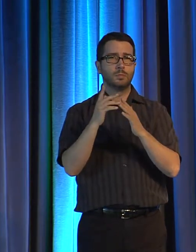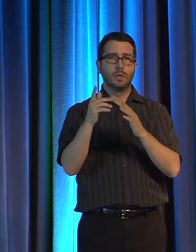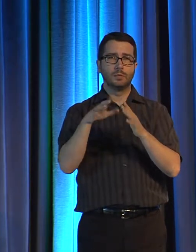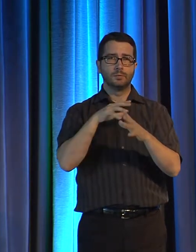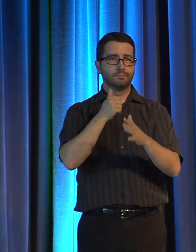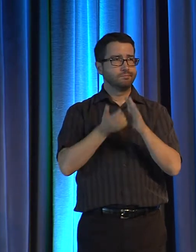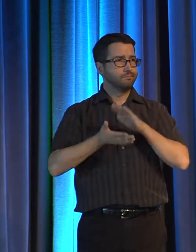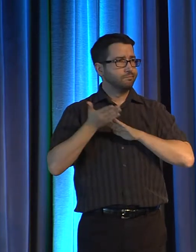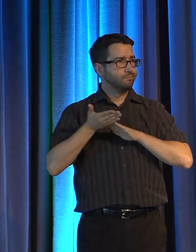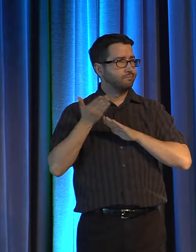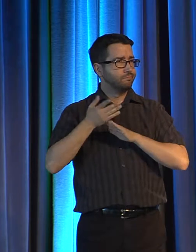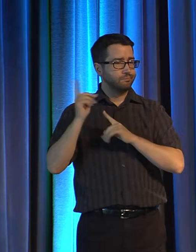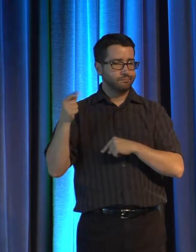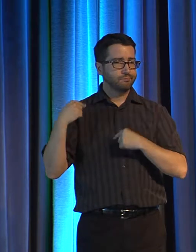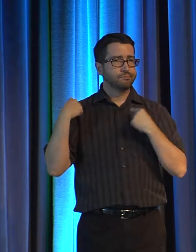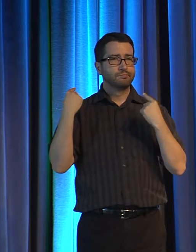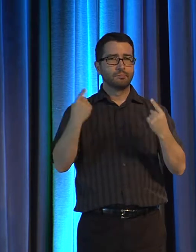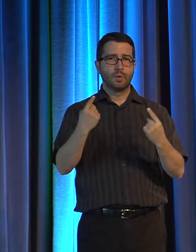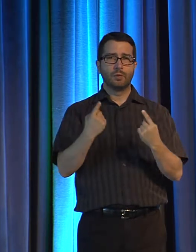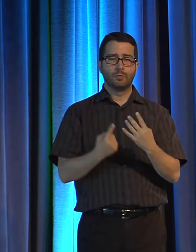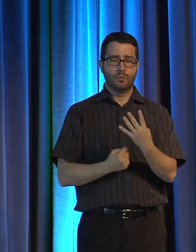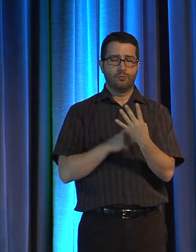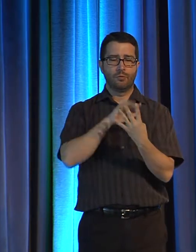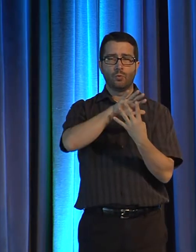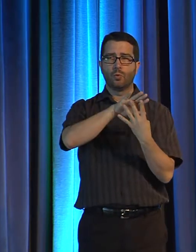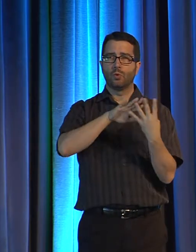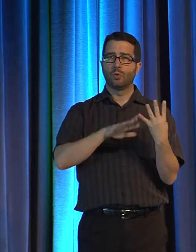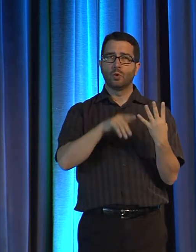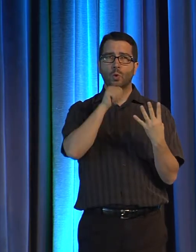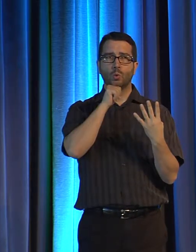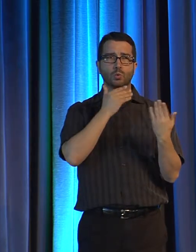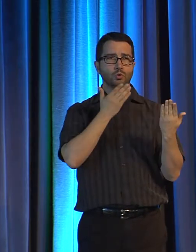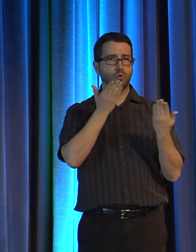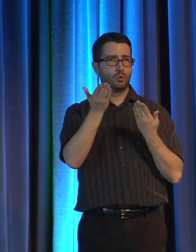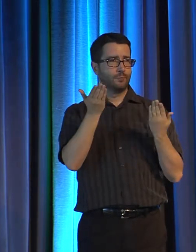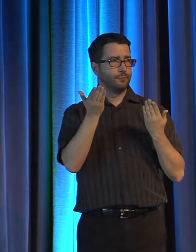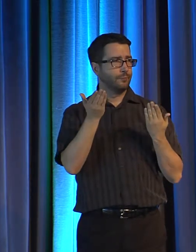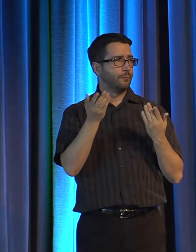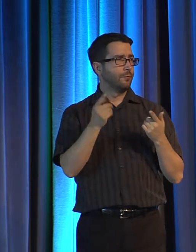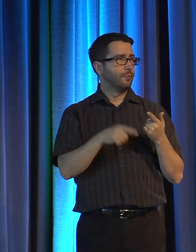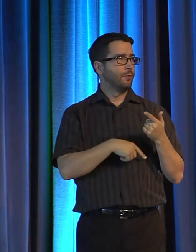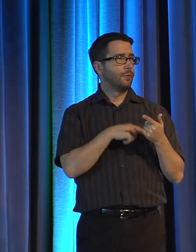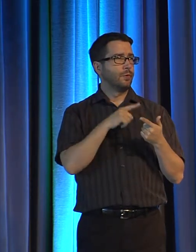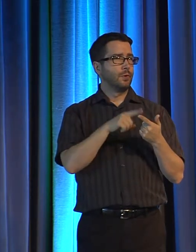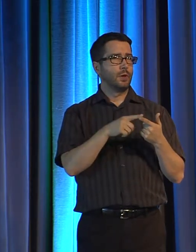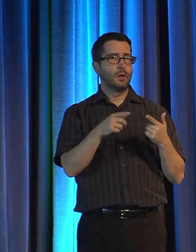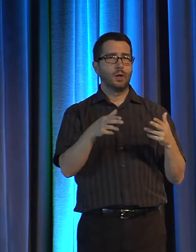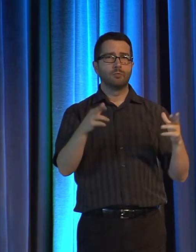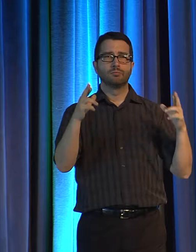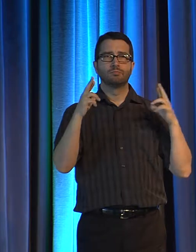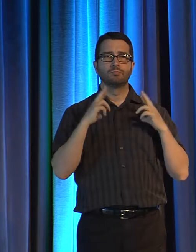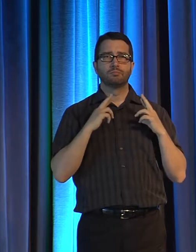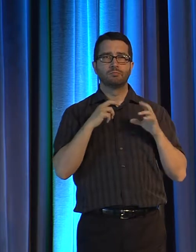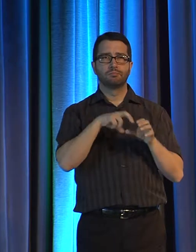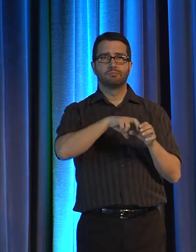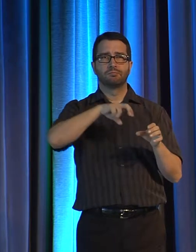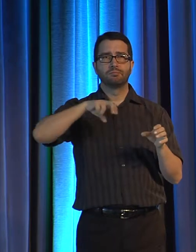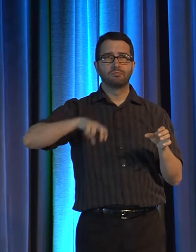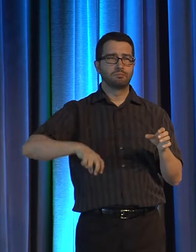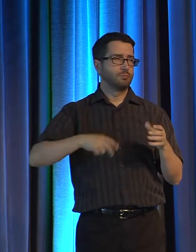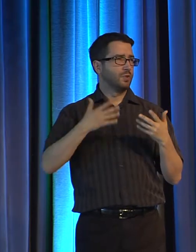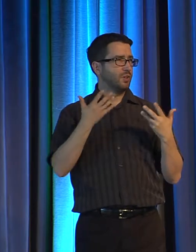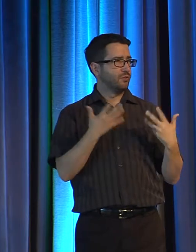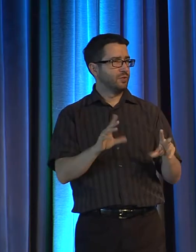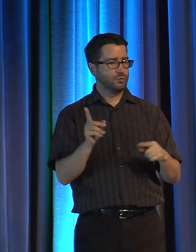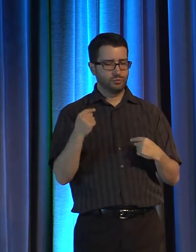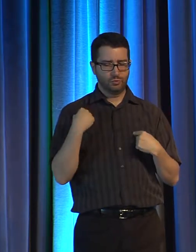are four individuals who served and retired from their positions within the